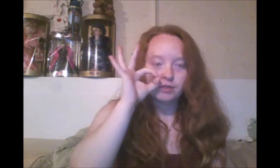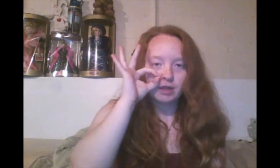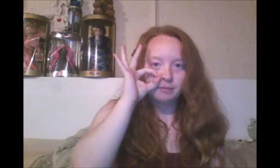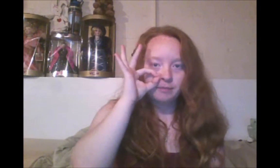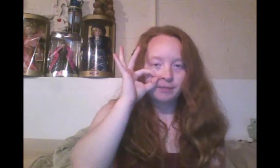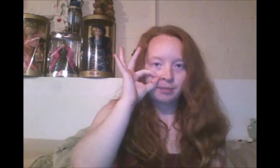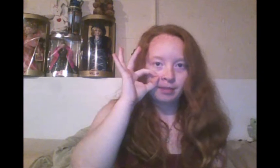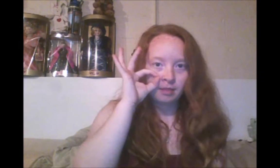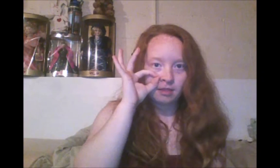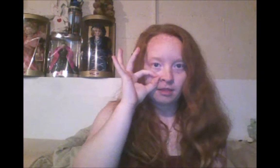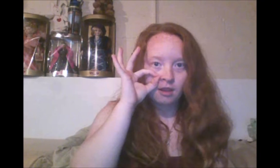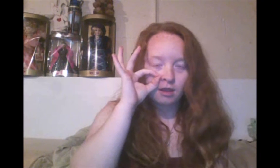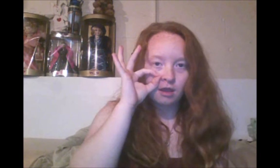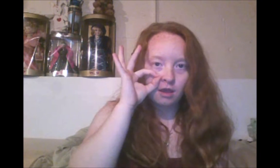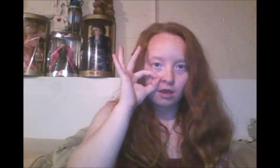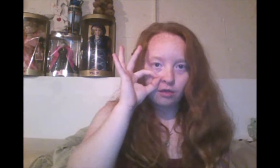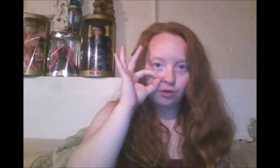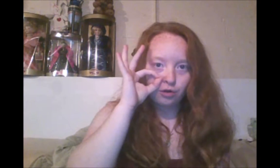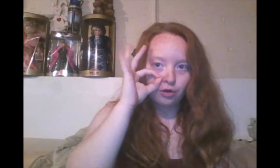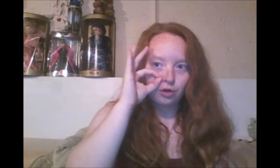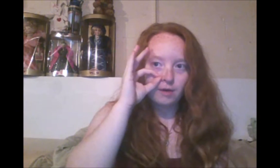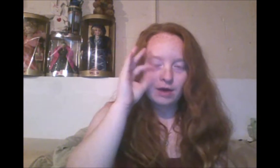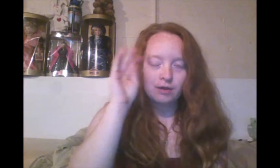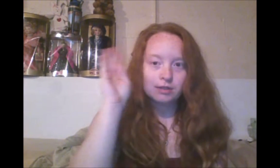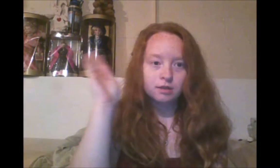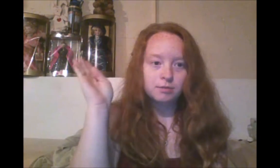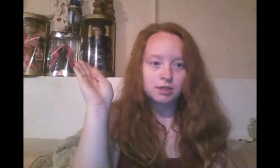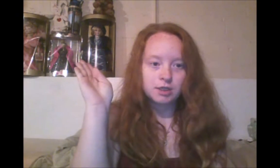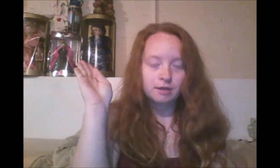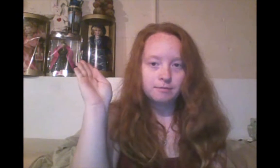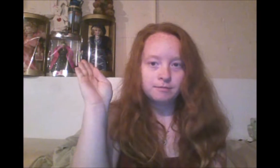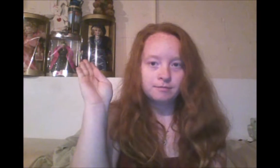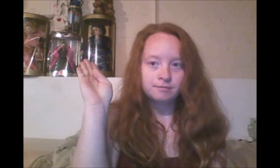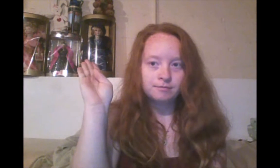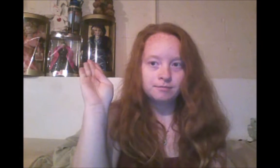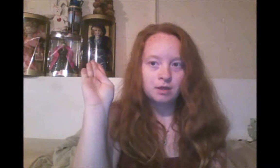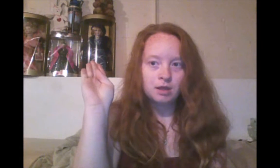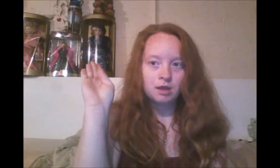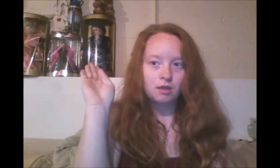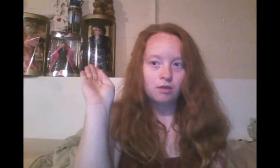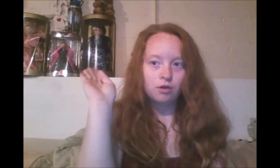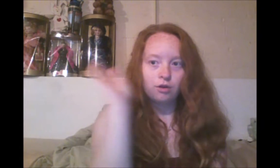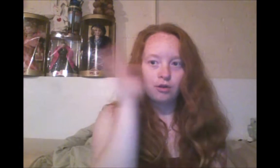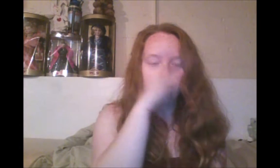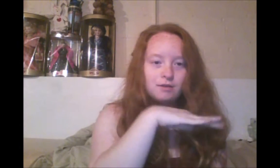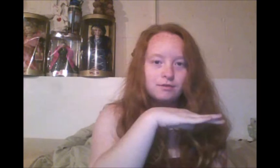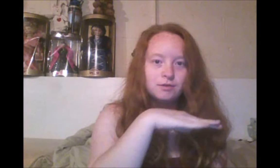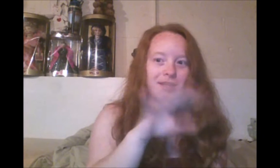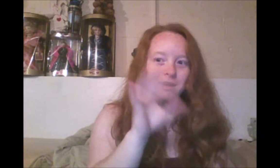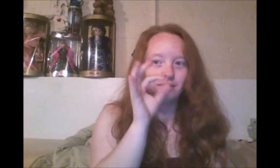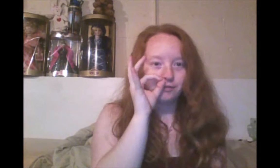shape. Then you're going to go out into the B shape. And then you're going to go down. So it's like it's